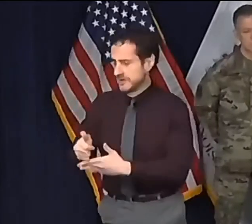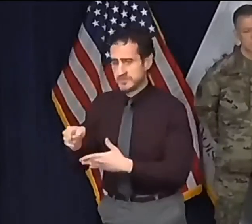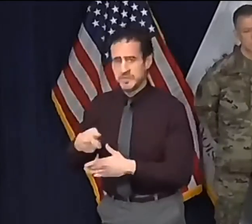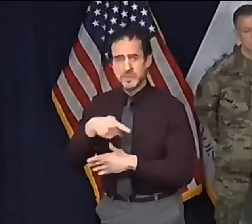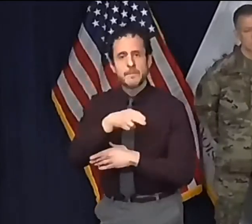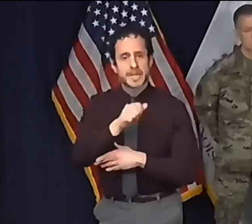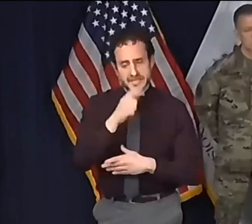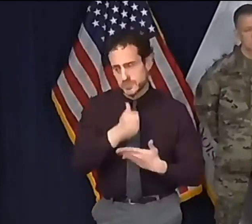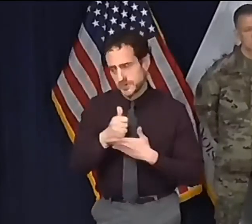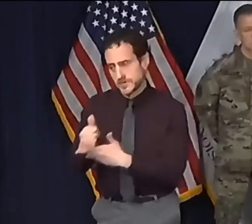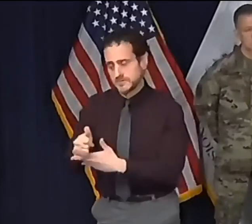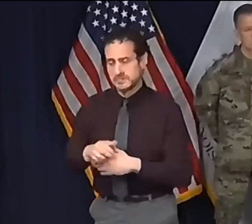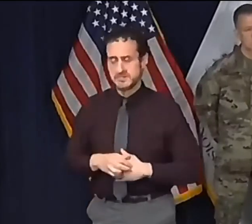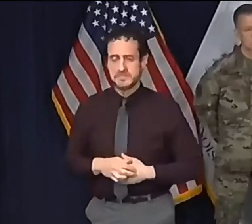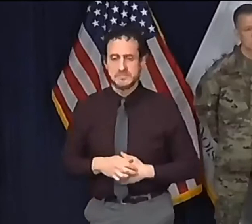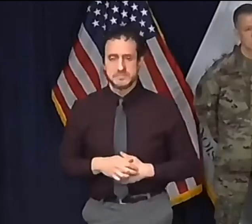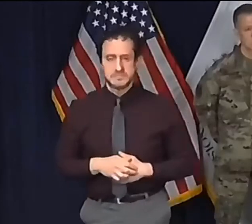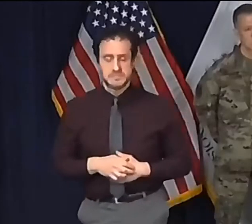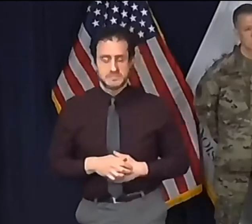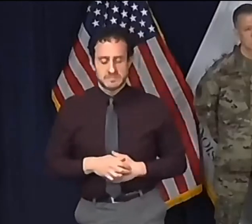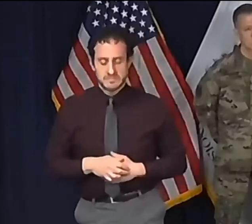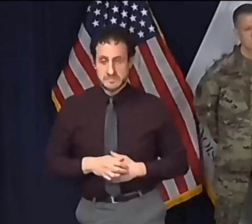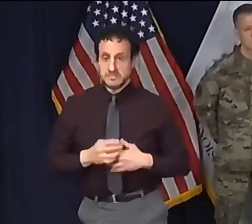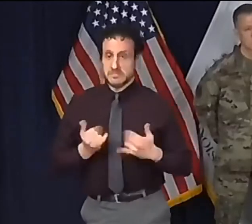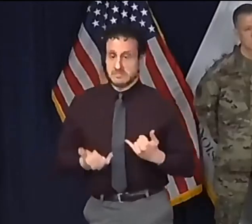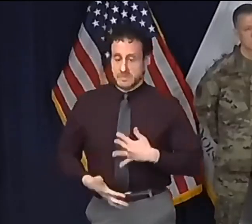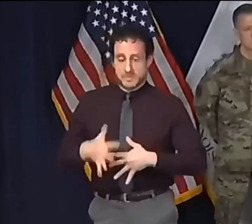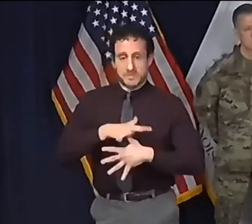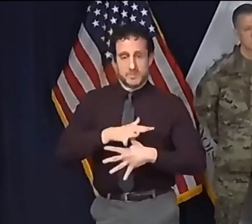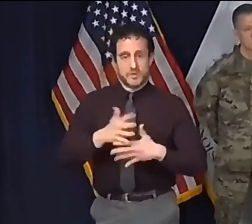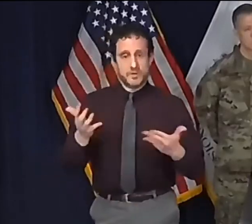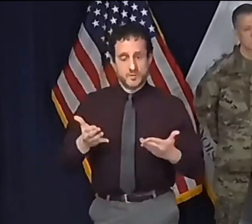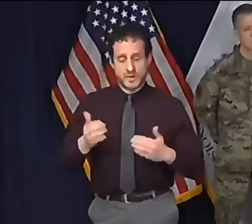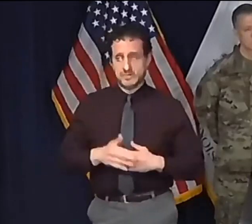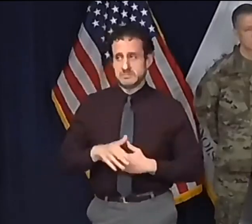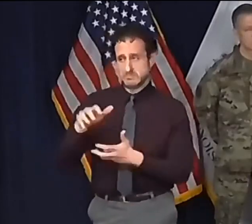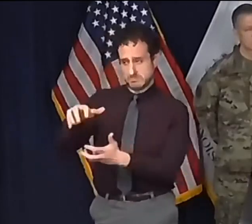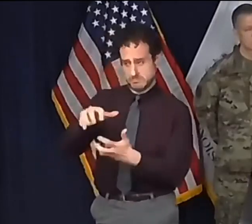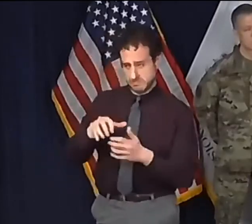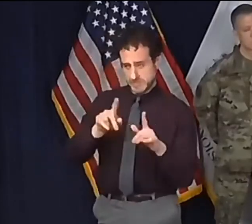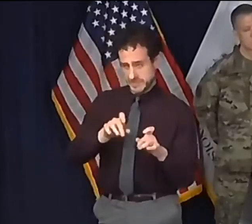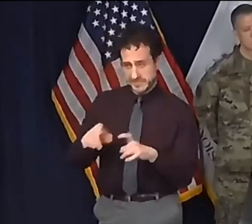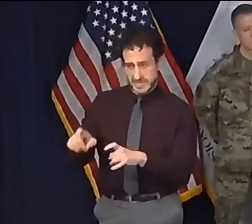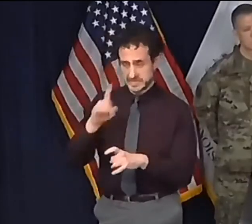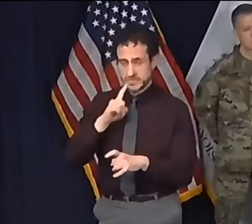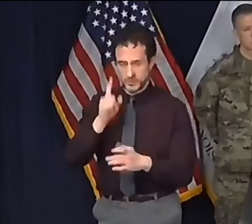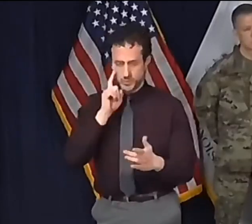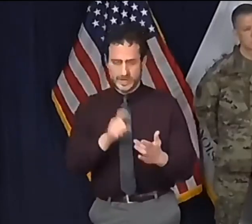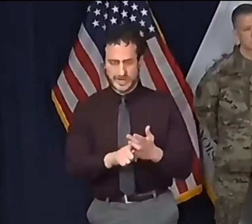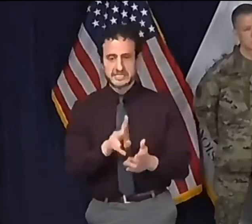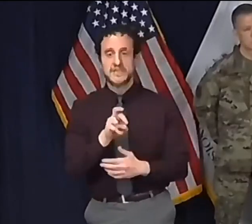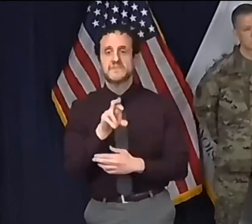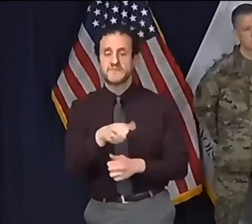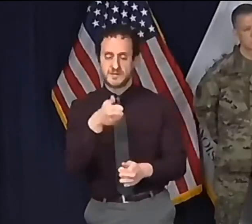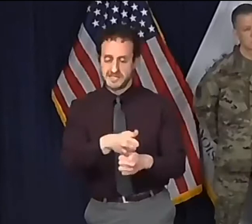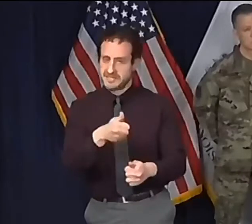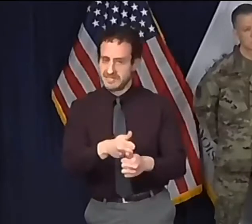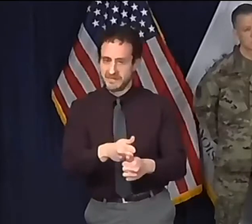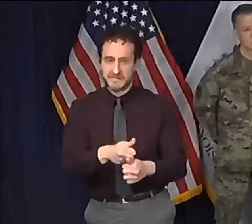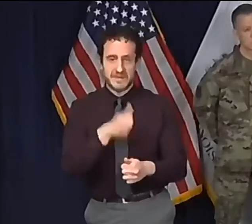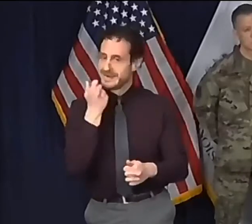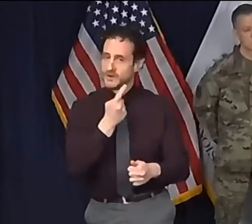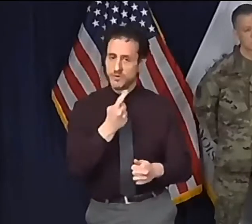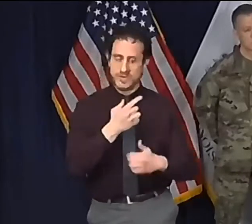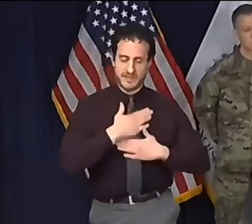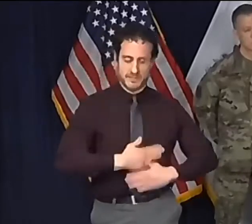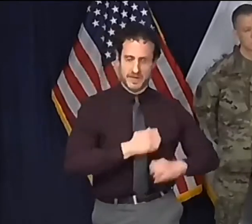Illinois, our bigger priority right now is obtaining the test that will actually detect the virus. As the governor mentioned